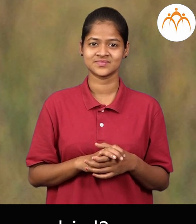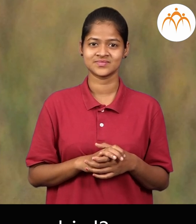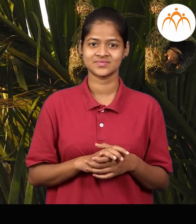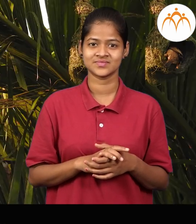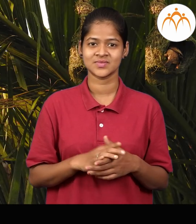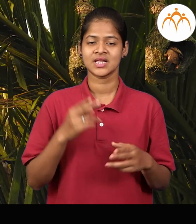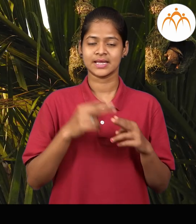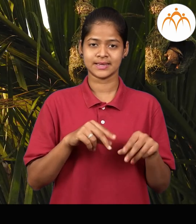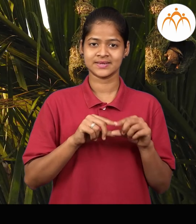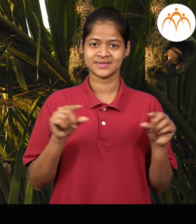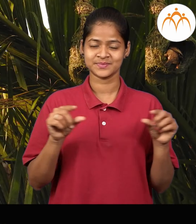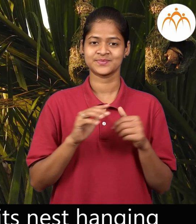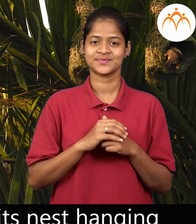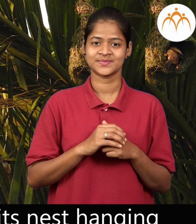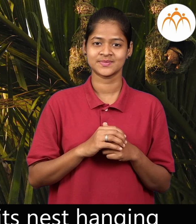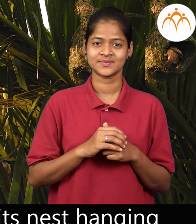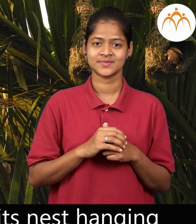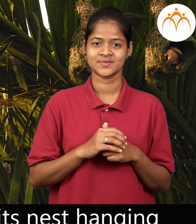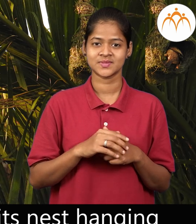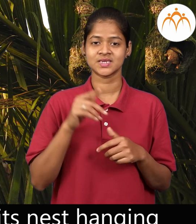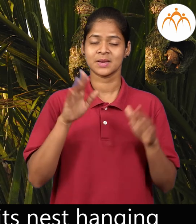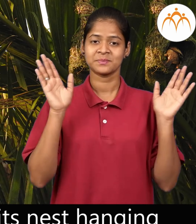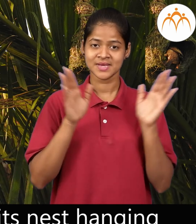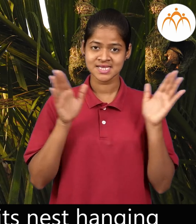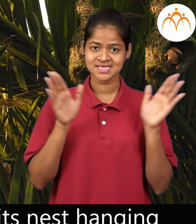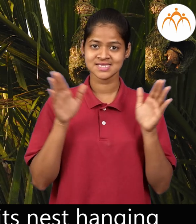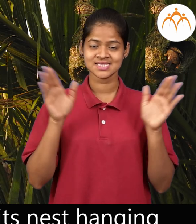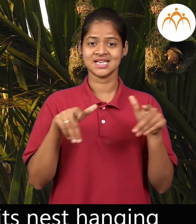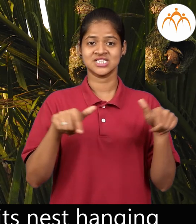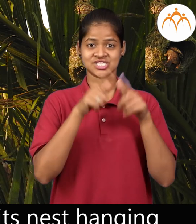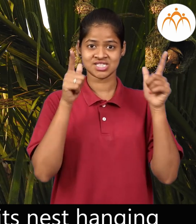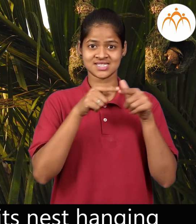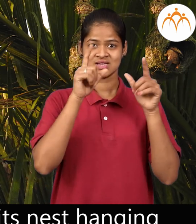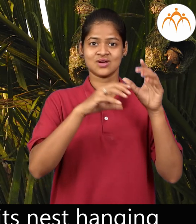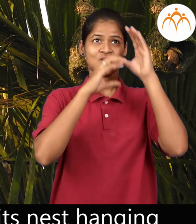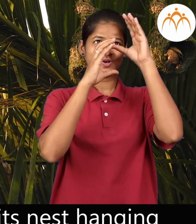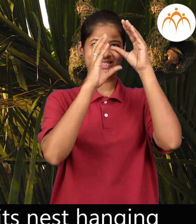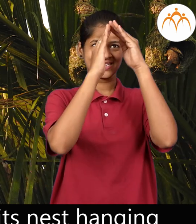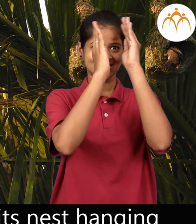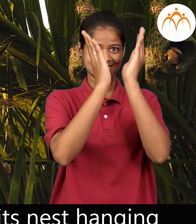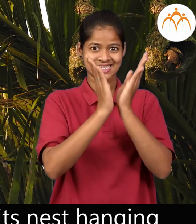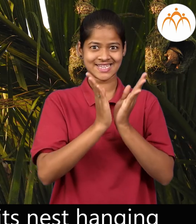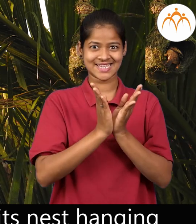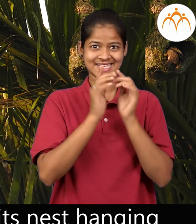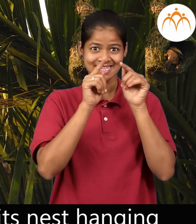Weaver. A weaver bird weaves its nest hanging from a tree.